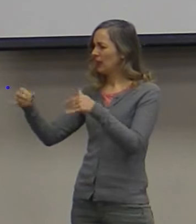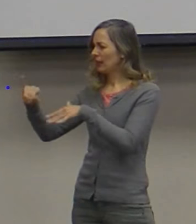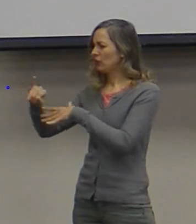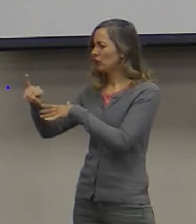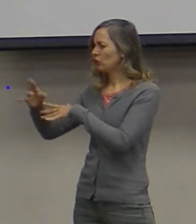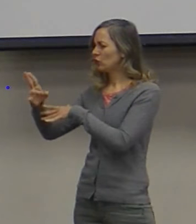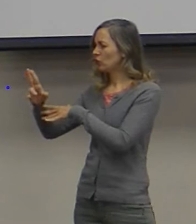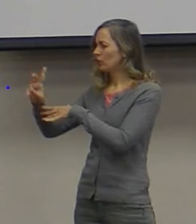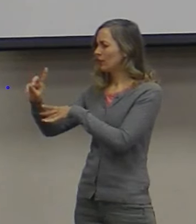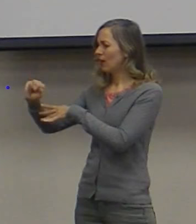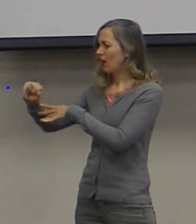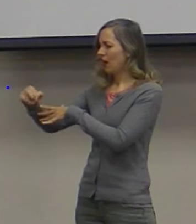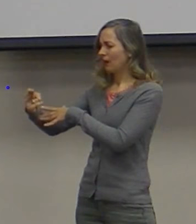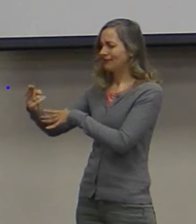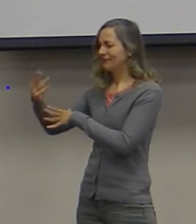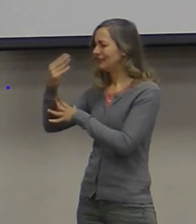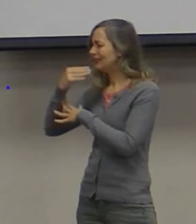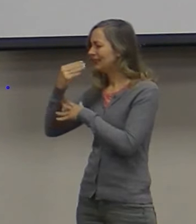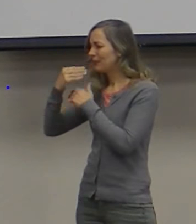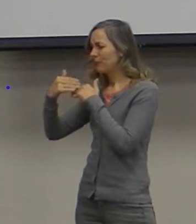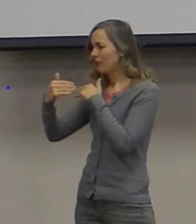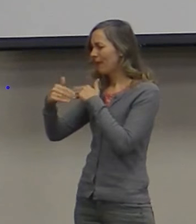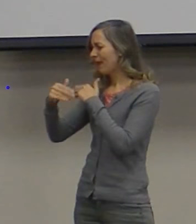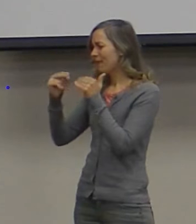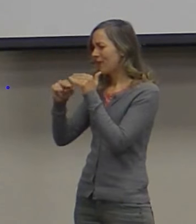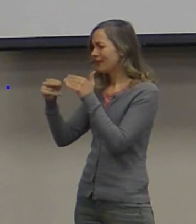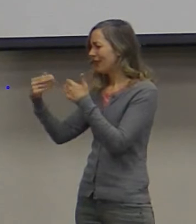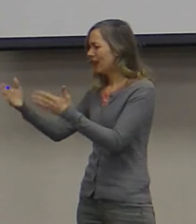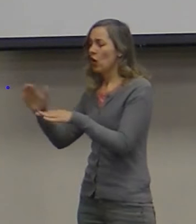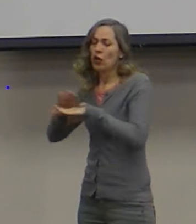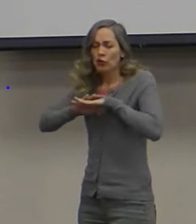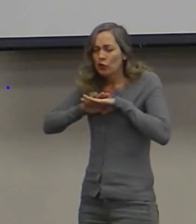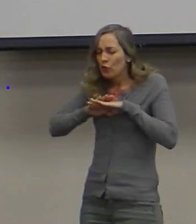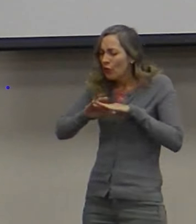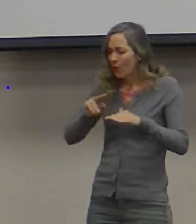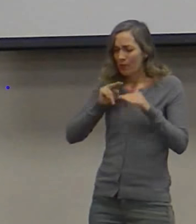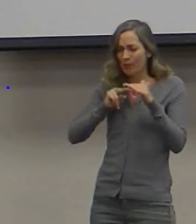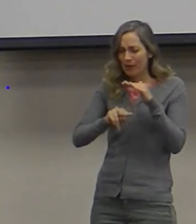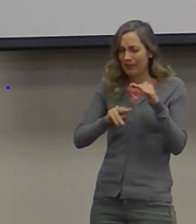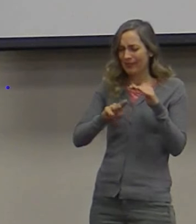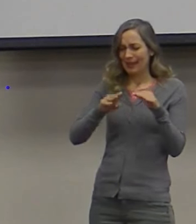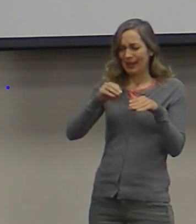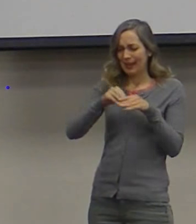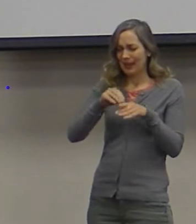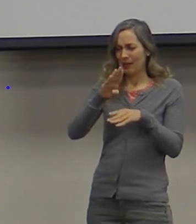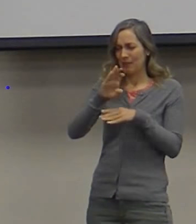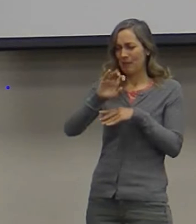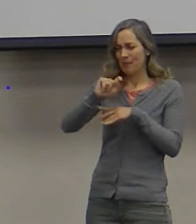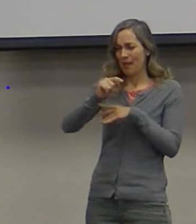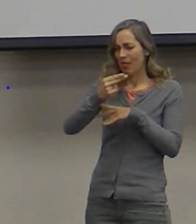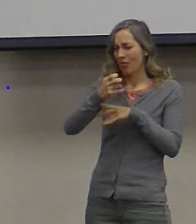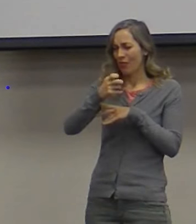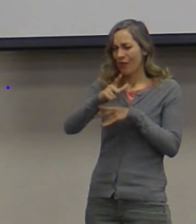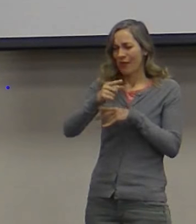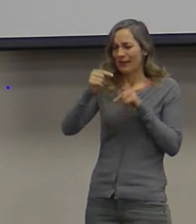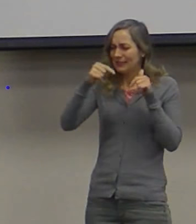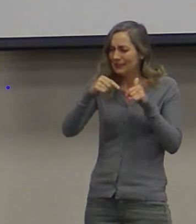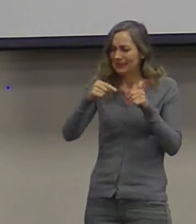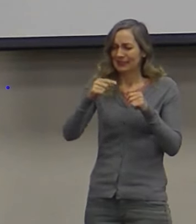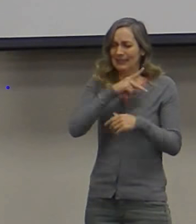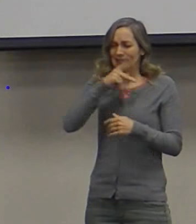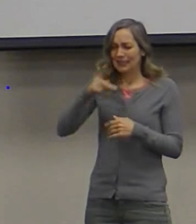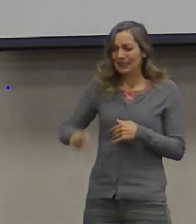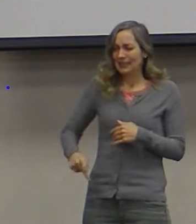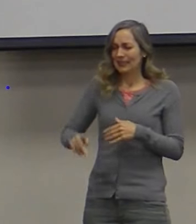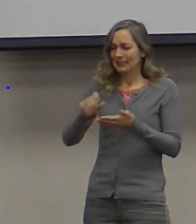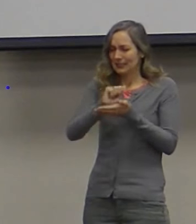there, but never again prophesy at Bethel, for it is the king's sanctuary, and it is the